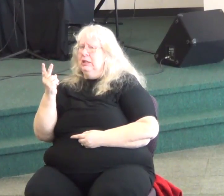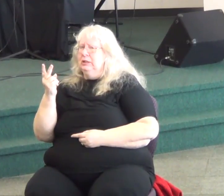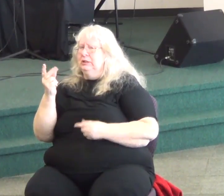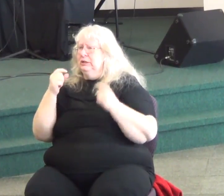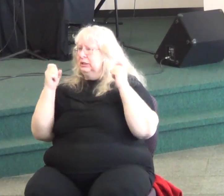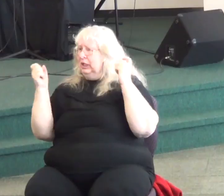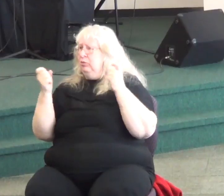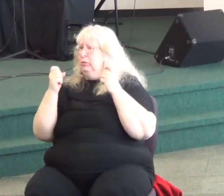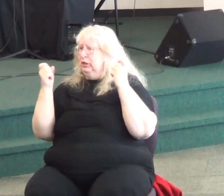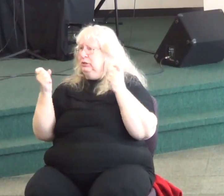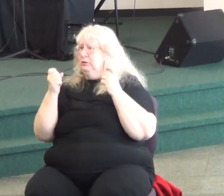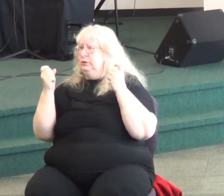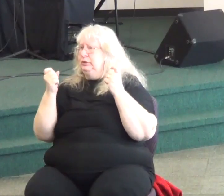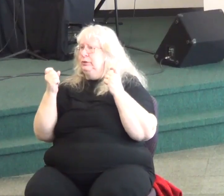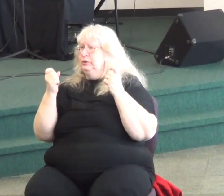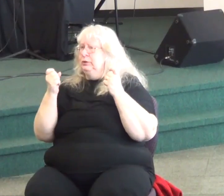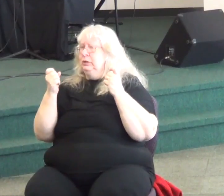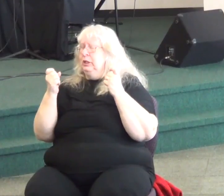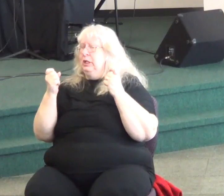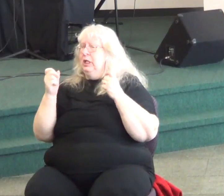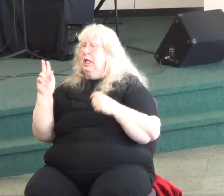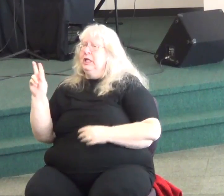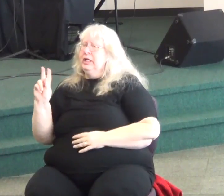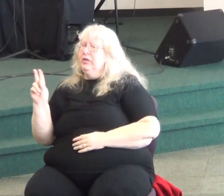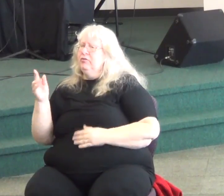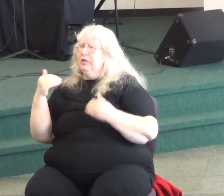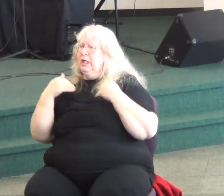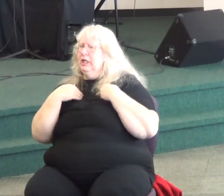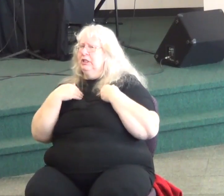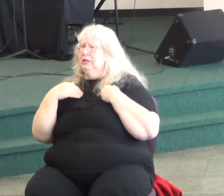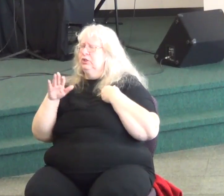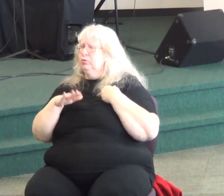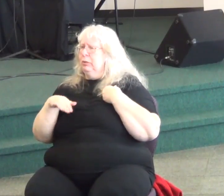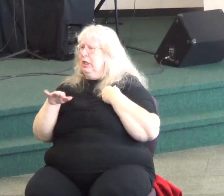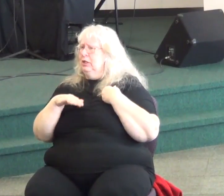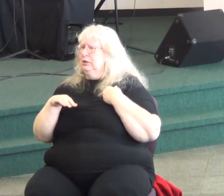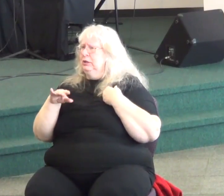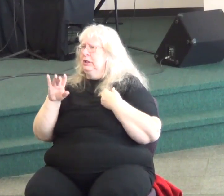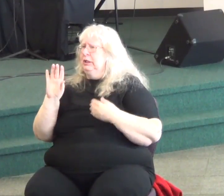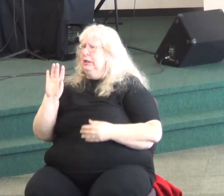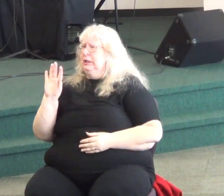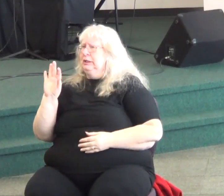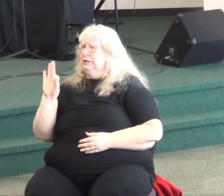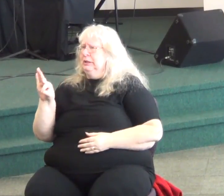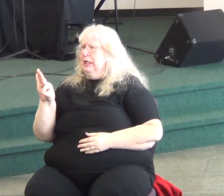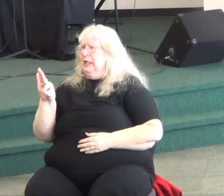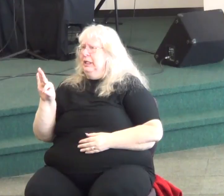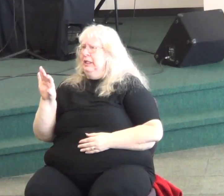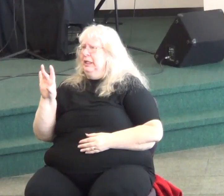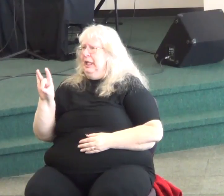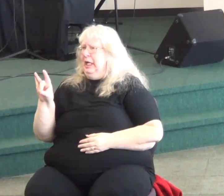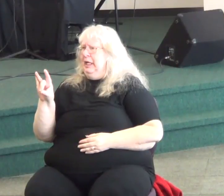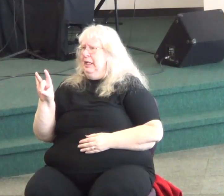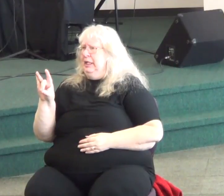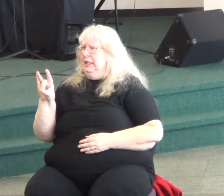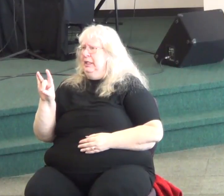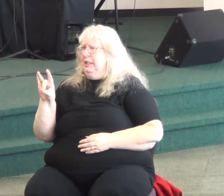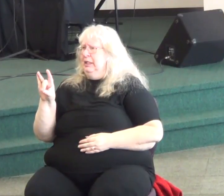is about 9,800. Fort Wayne, I think, is in the 250,000 range. I looked it up. It was